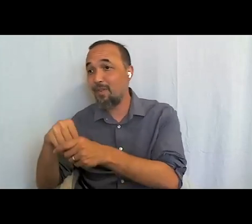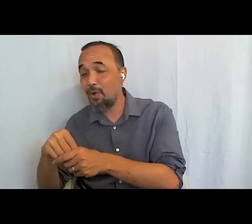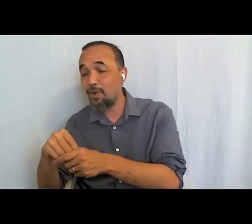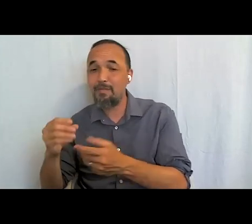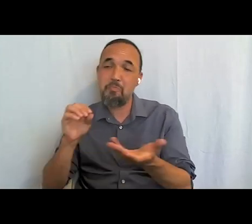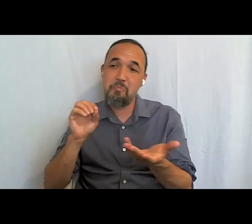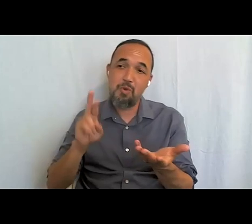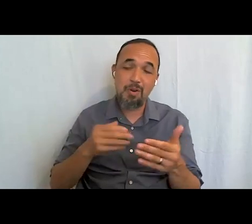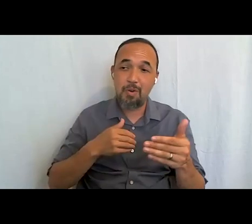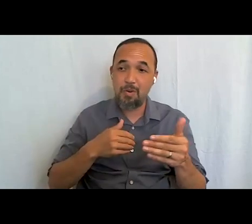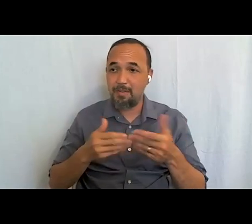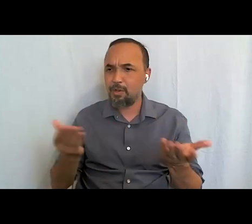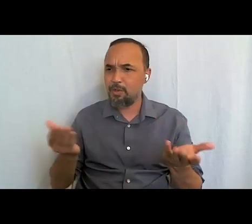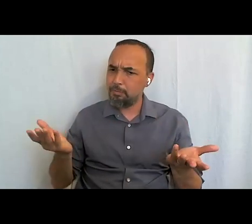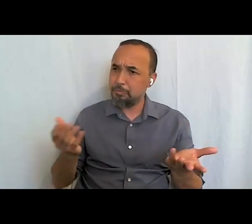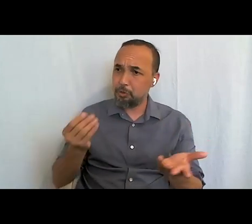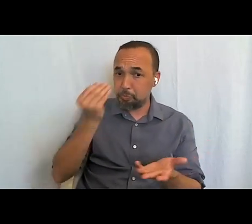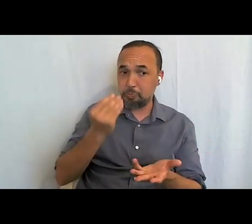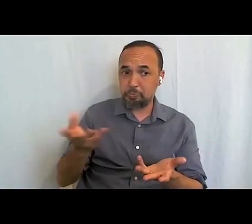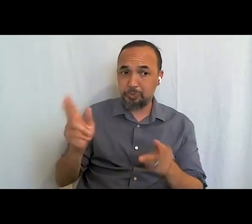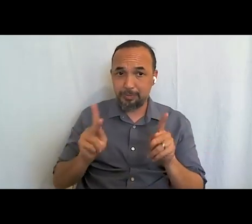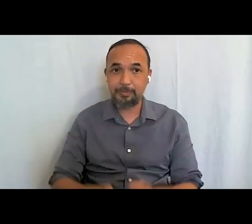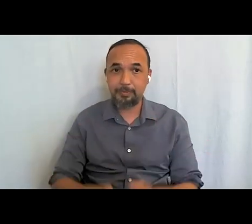menu. So yeah.